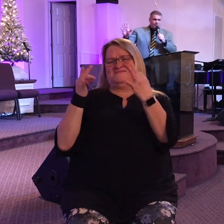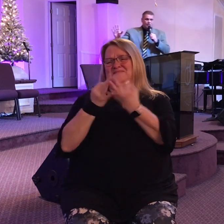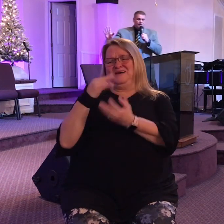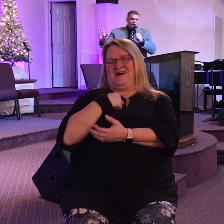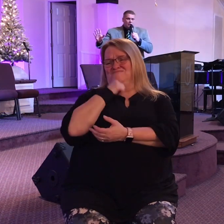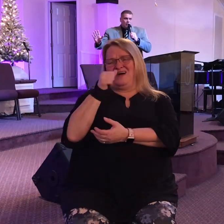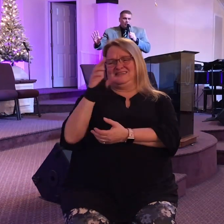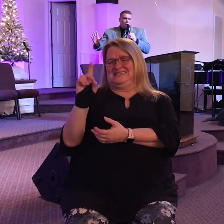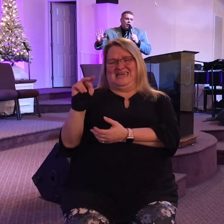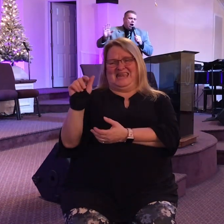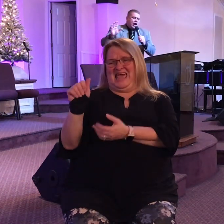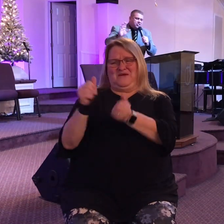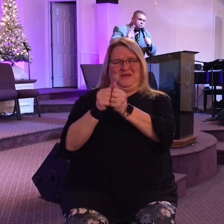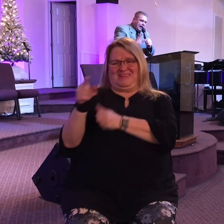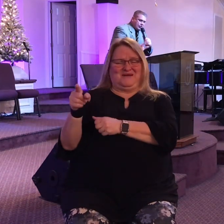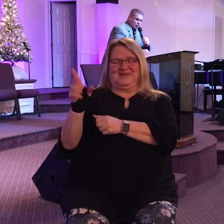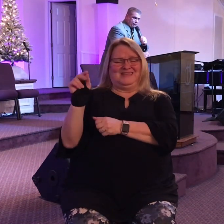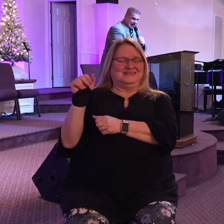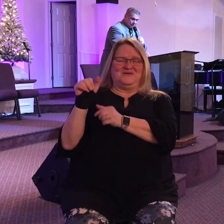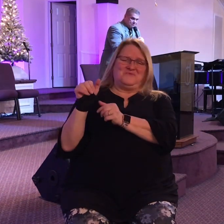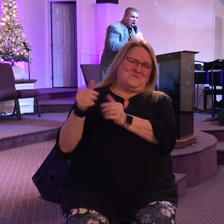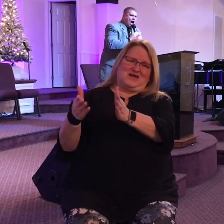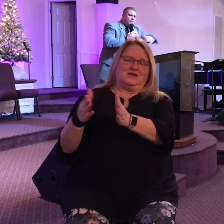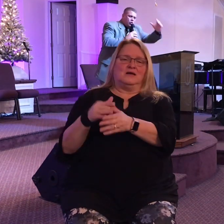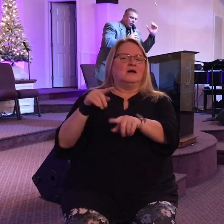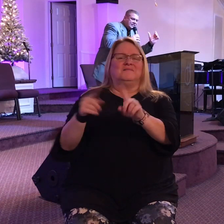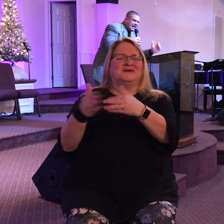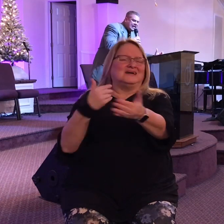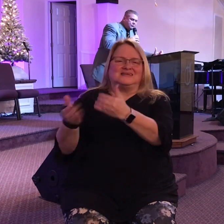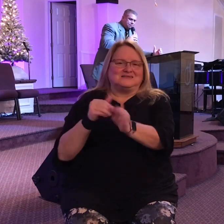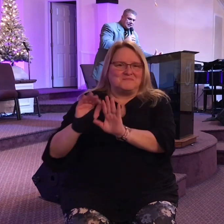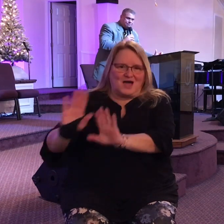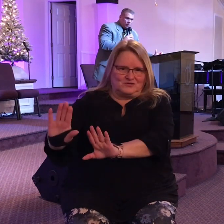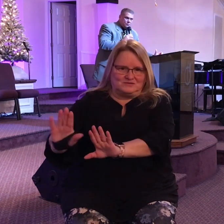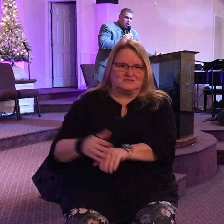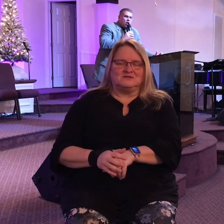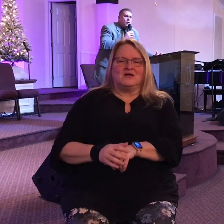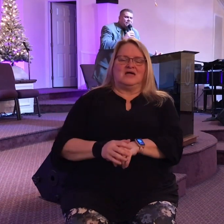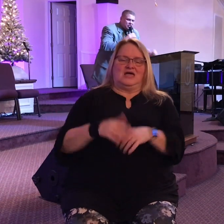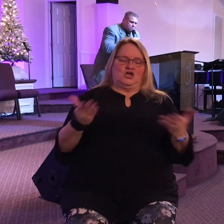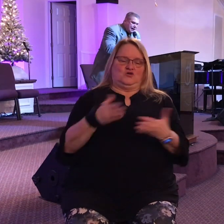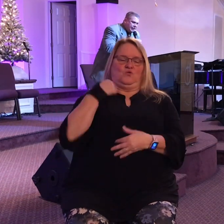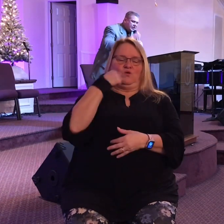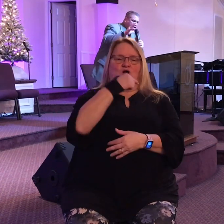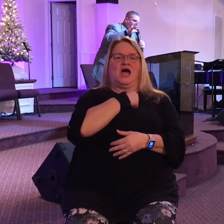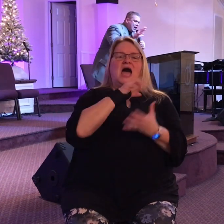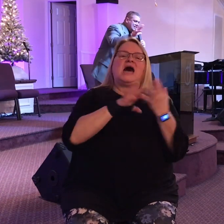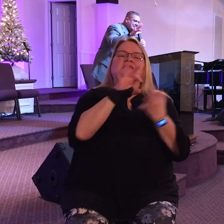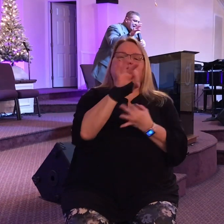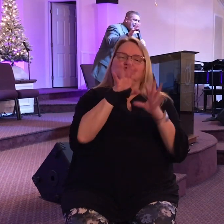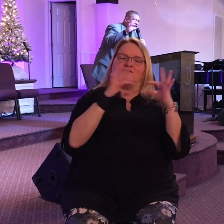mind. But we are a spiritual family of redeemed people who have